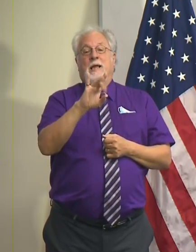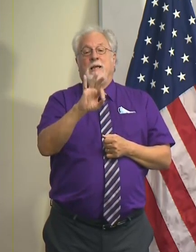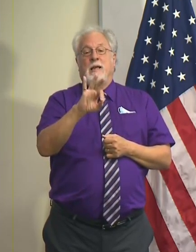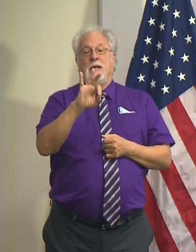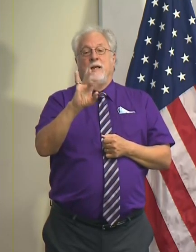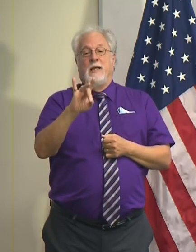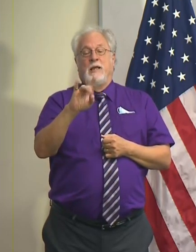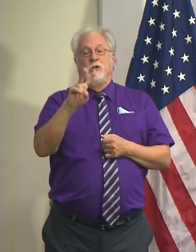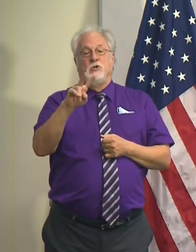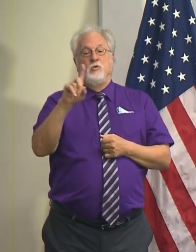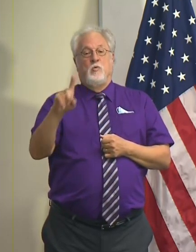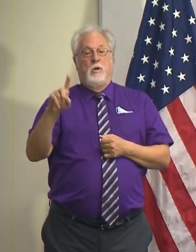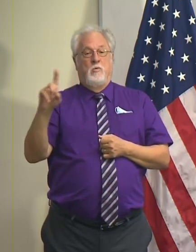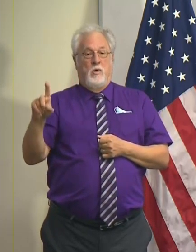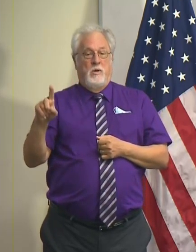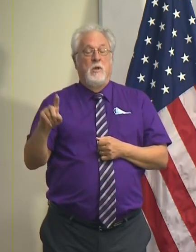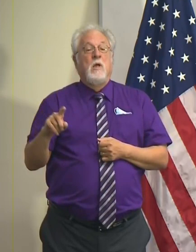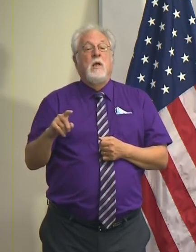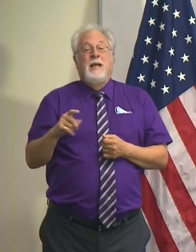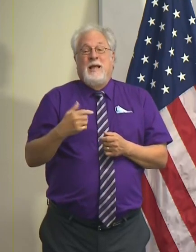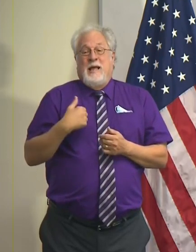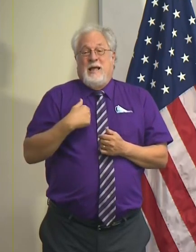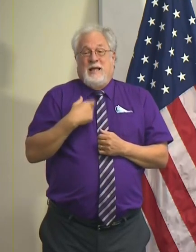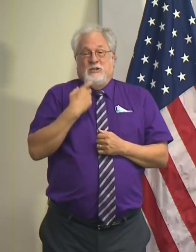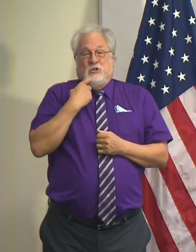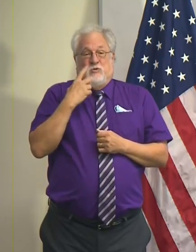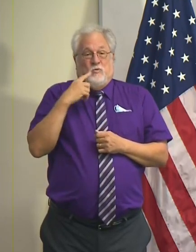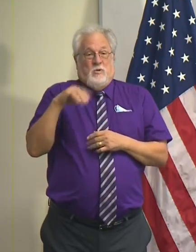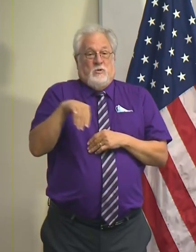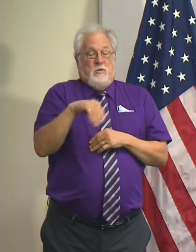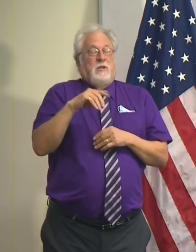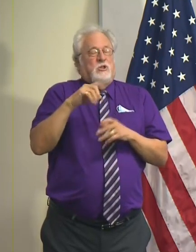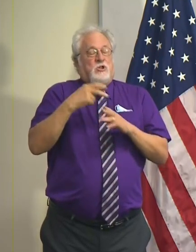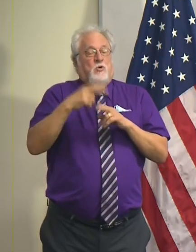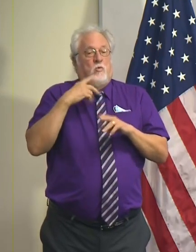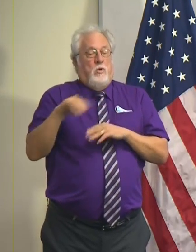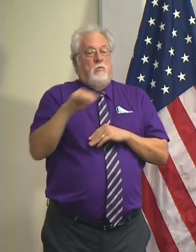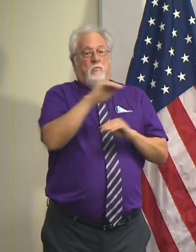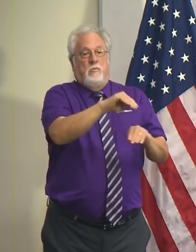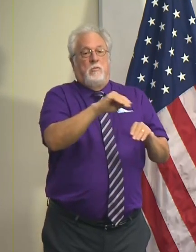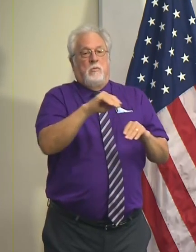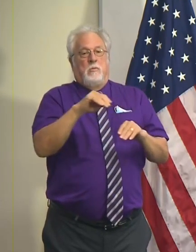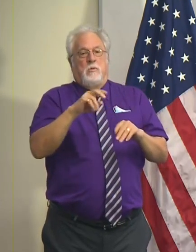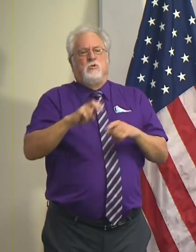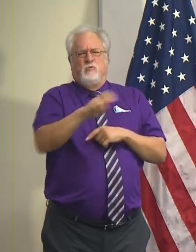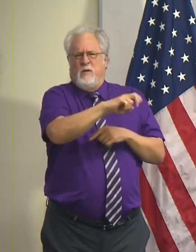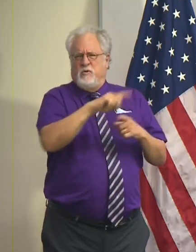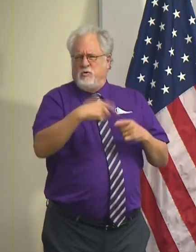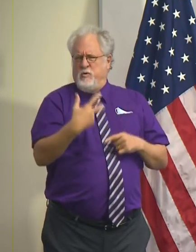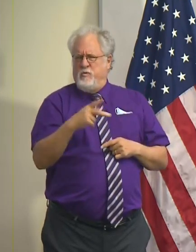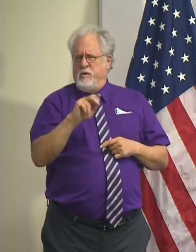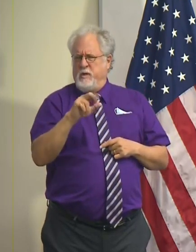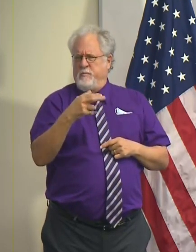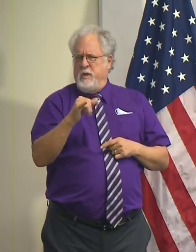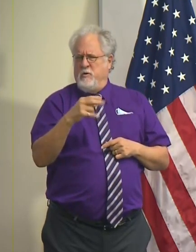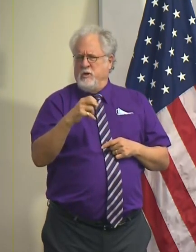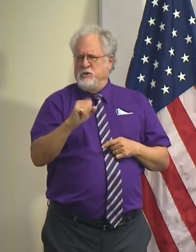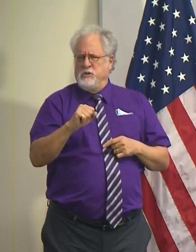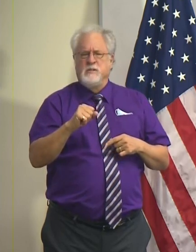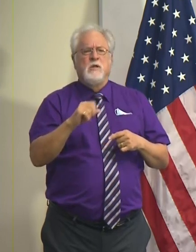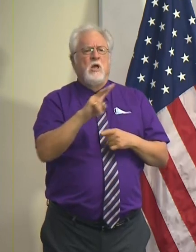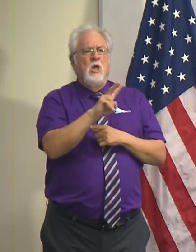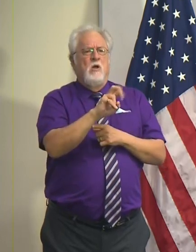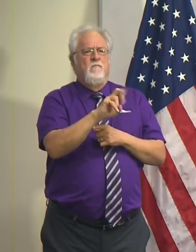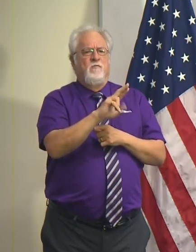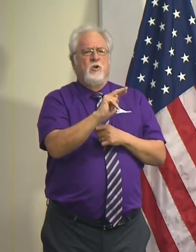898-211. Shortly, I'll be traveling to 3 parishes. I think I may have mentioned this earlier today, but they'll be